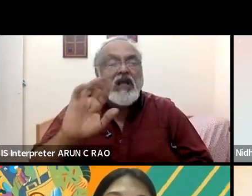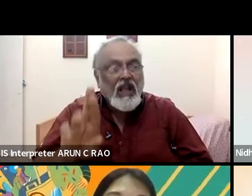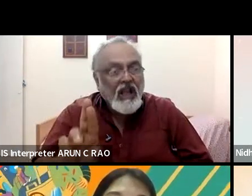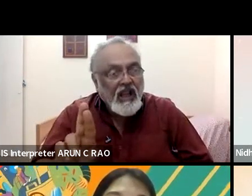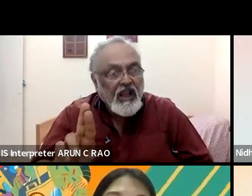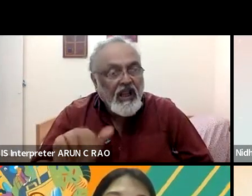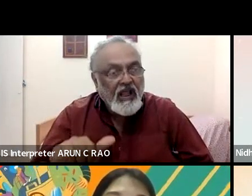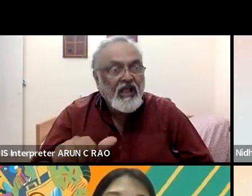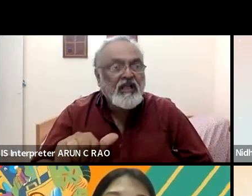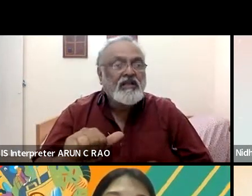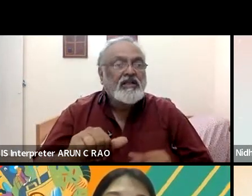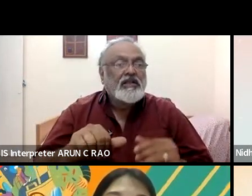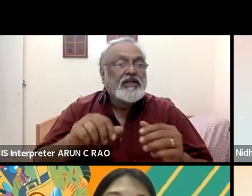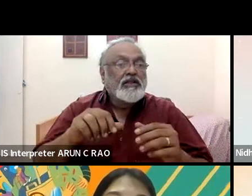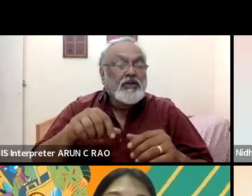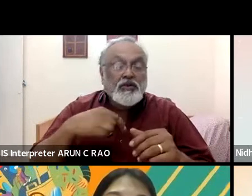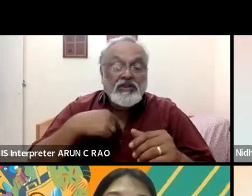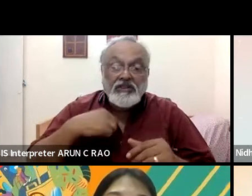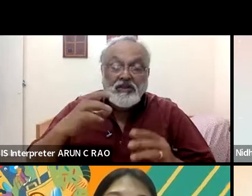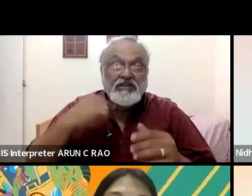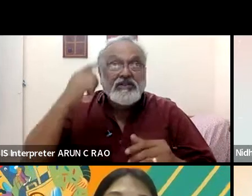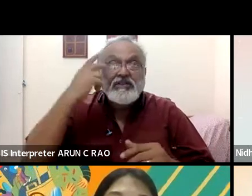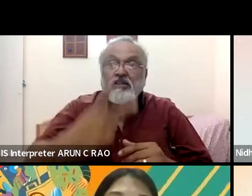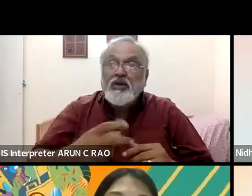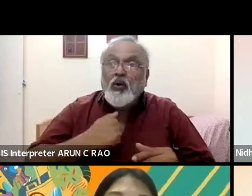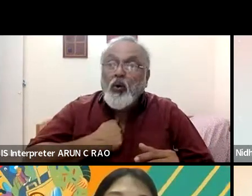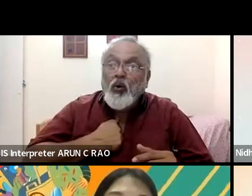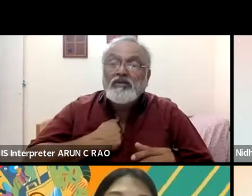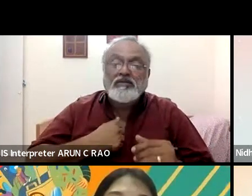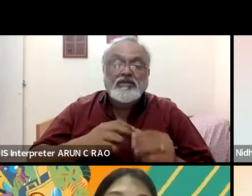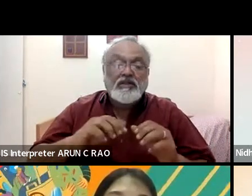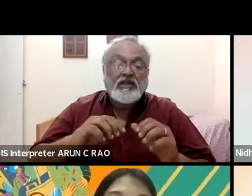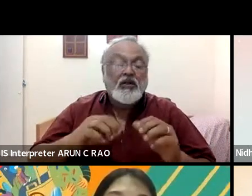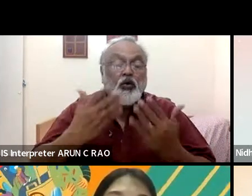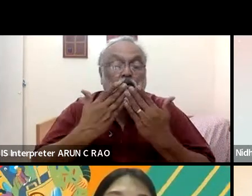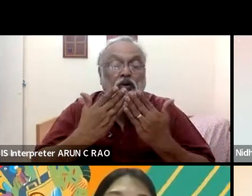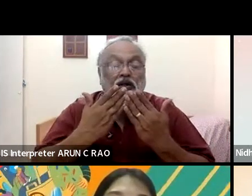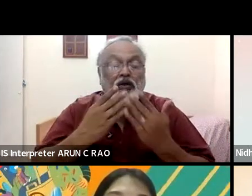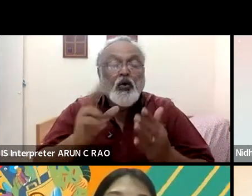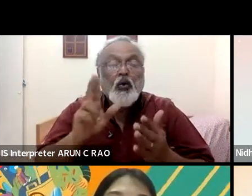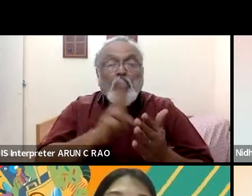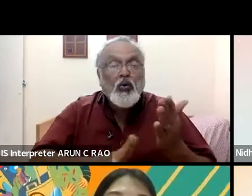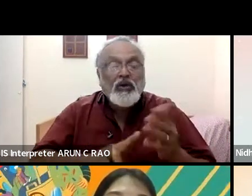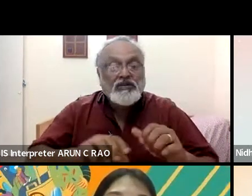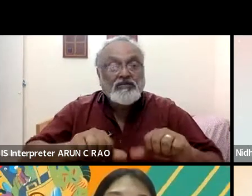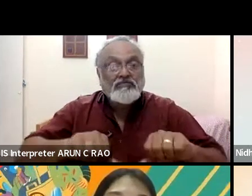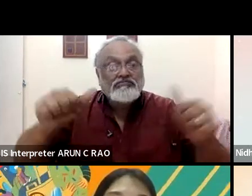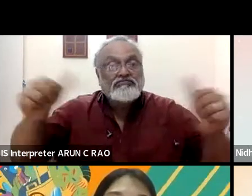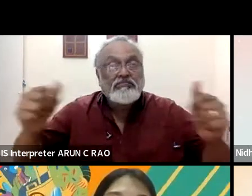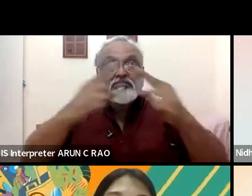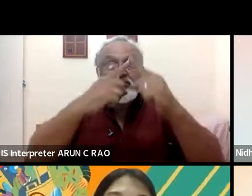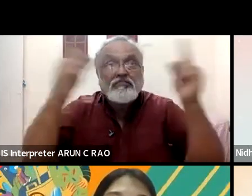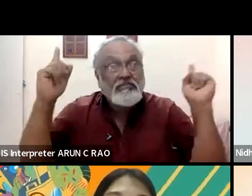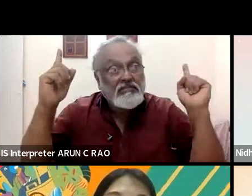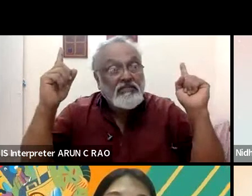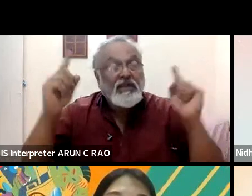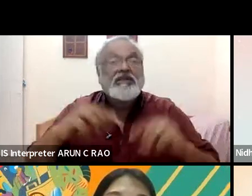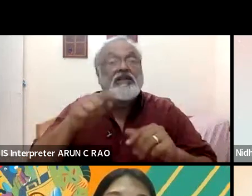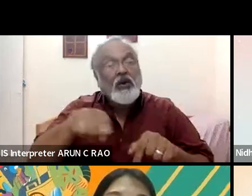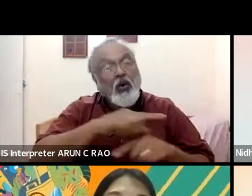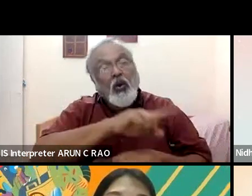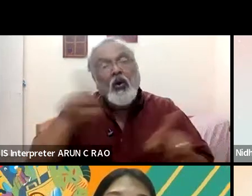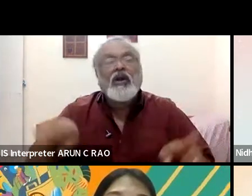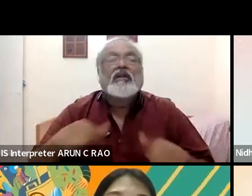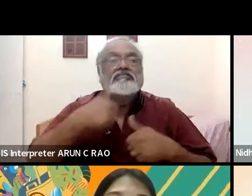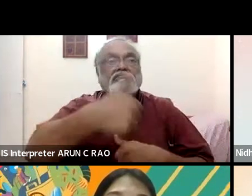our graduates, as champions going out into the various different industries and roles they'll take on with this really good grounding in disability